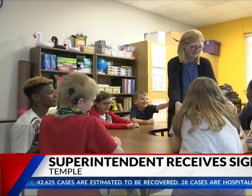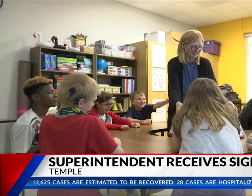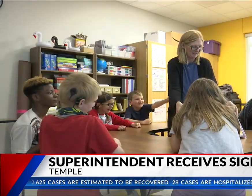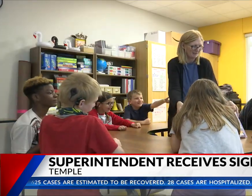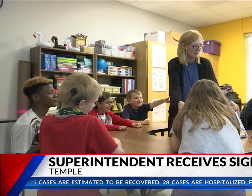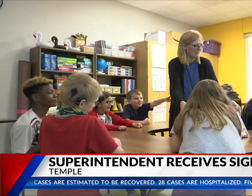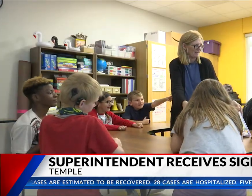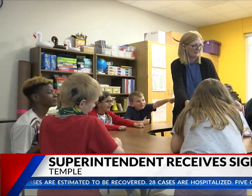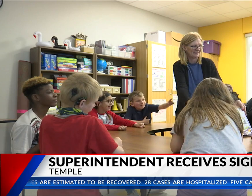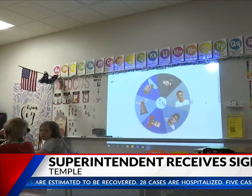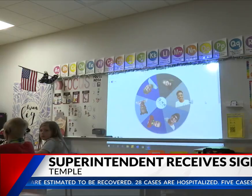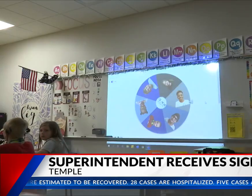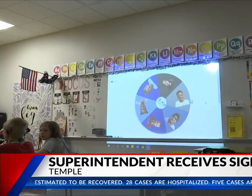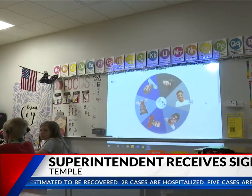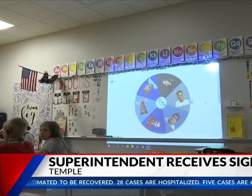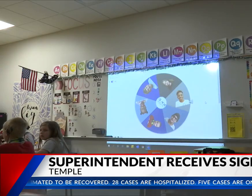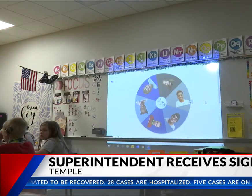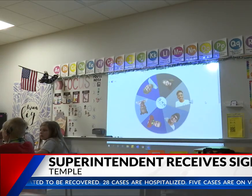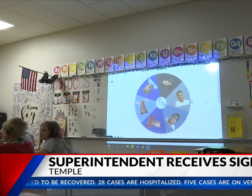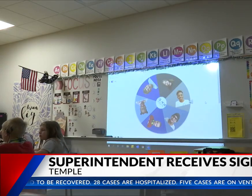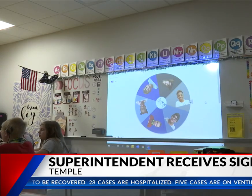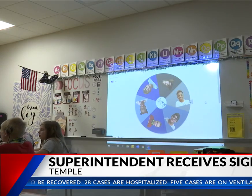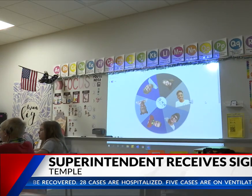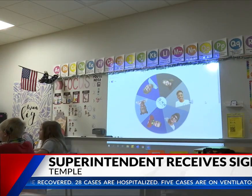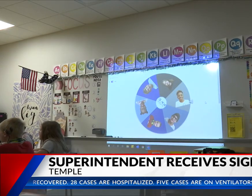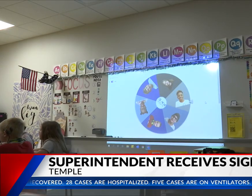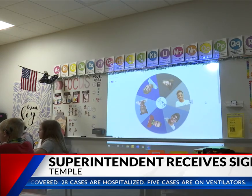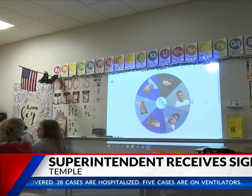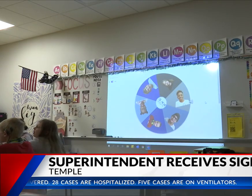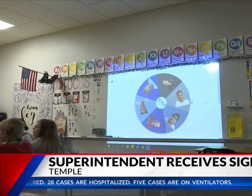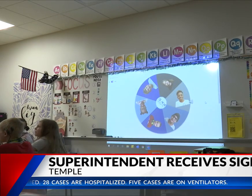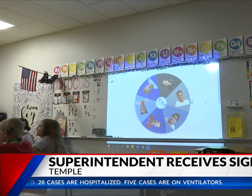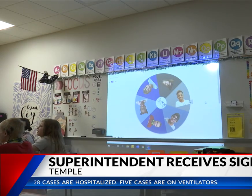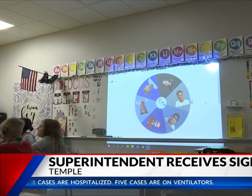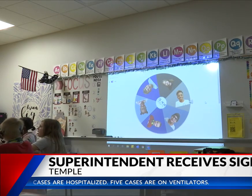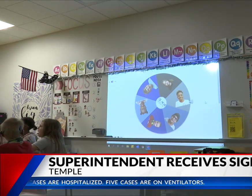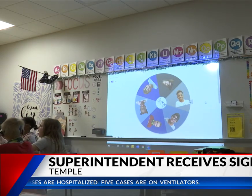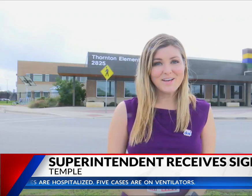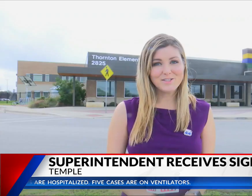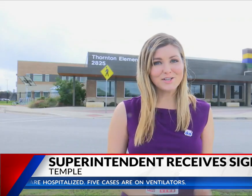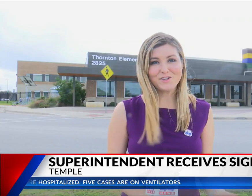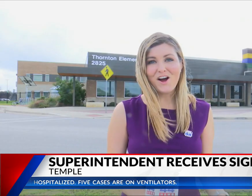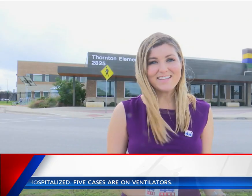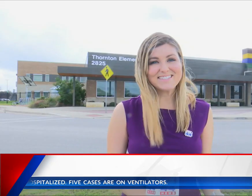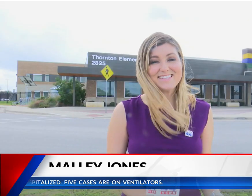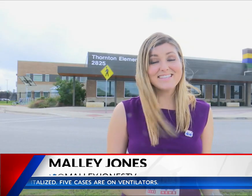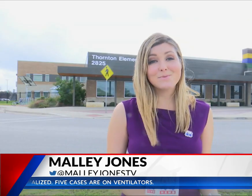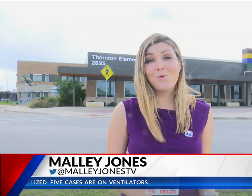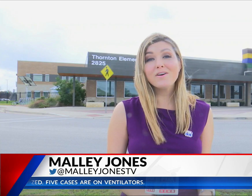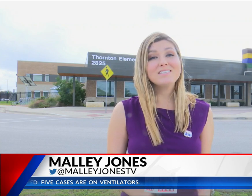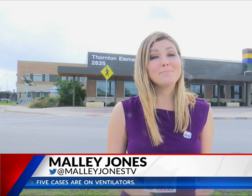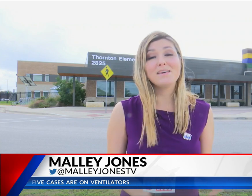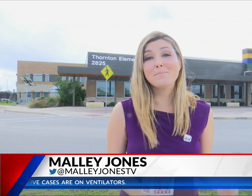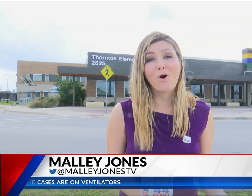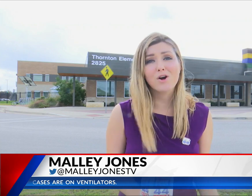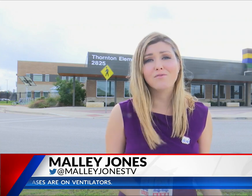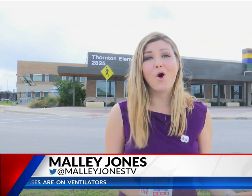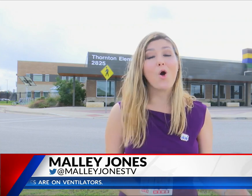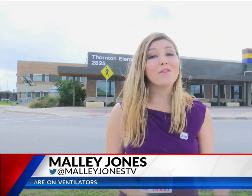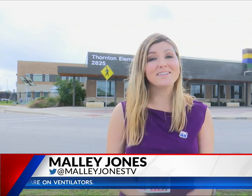hello just lights up their world. It's not something to be scared of or to avoid. Dr. Ott says it's important to be a part of all the